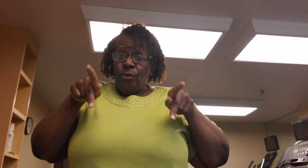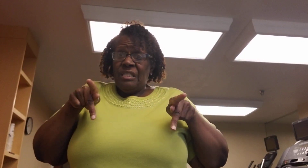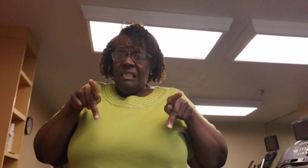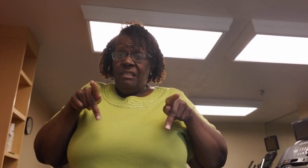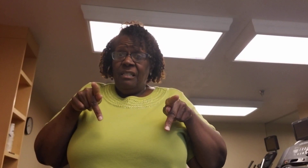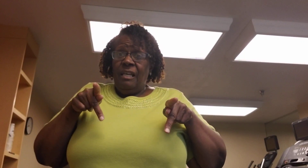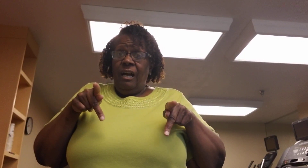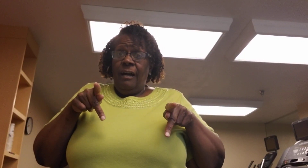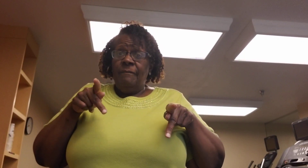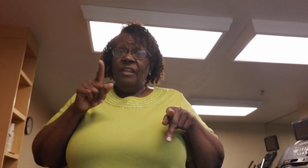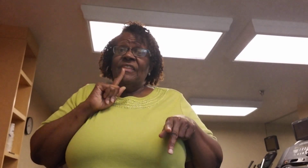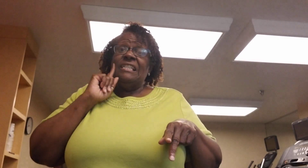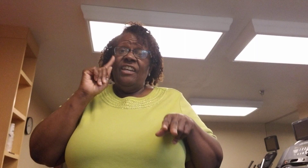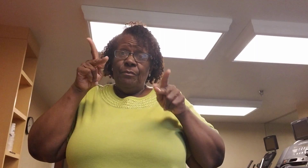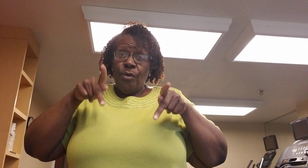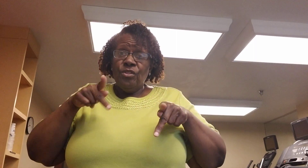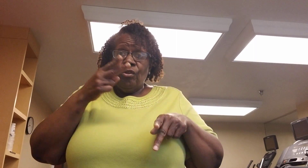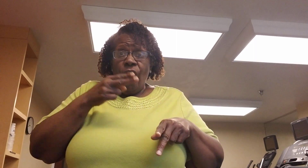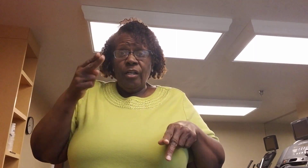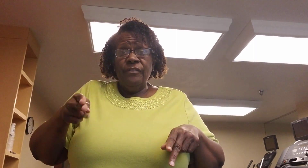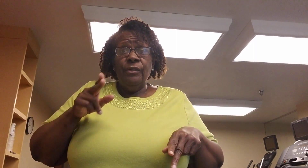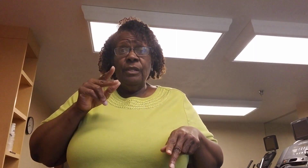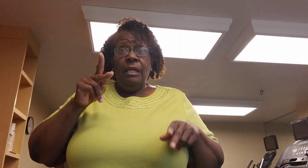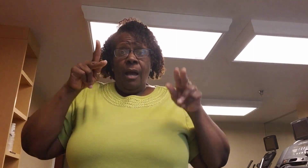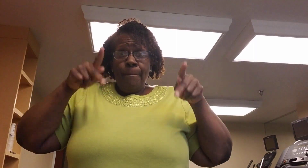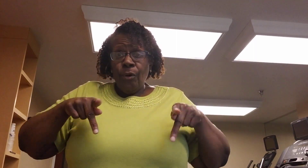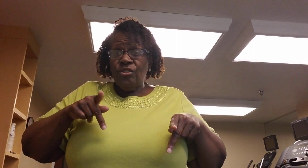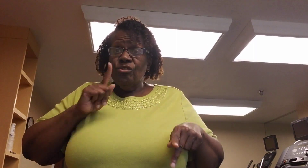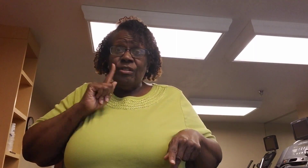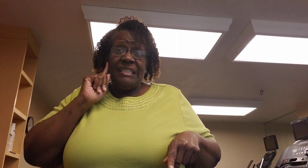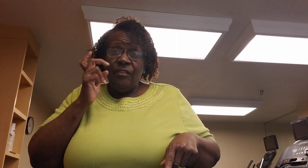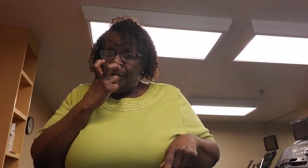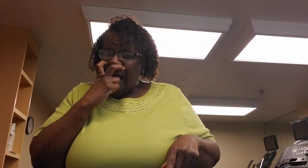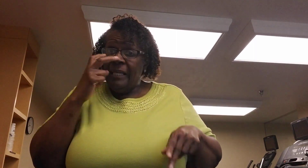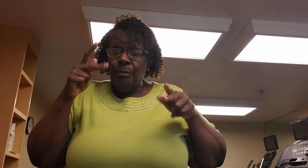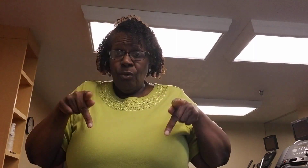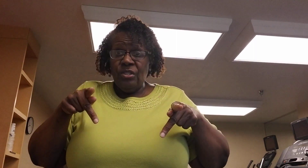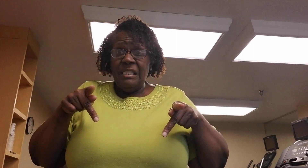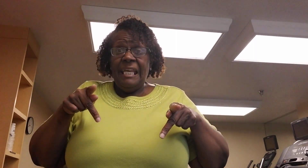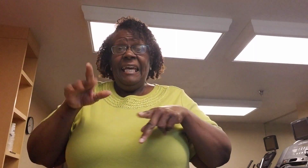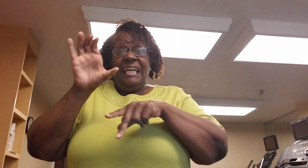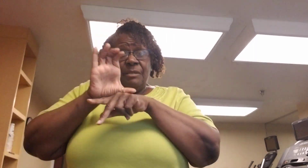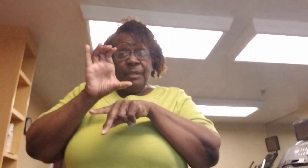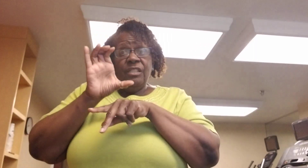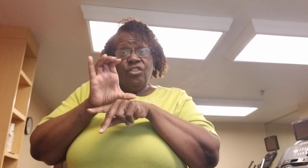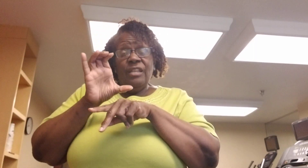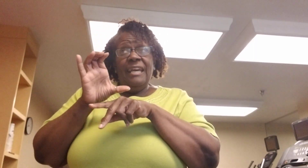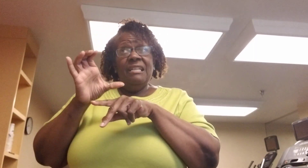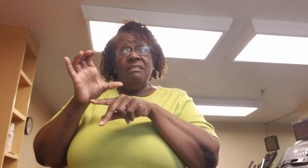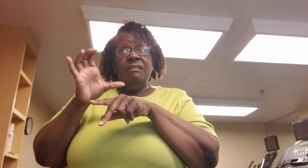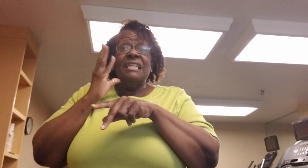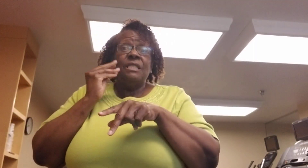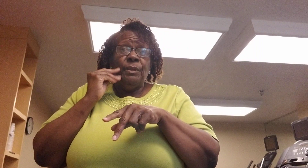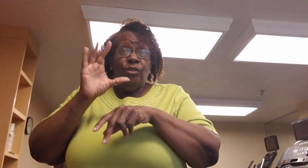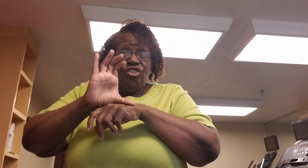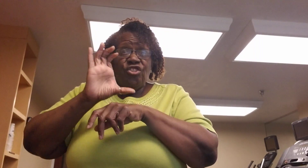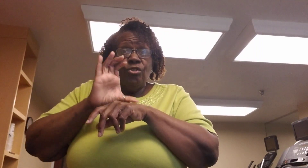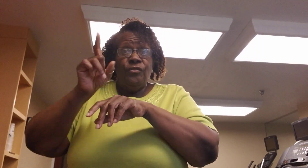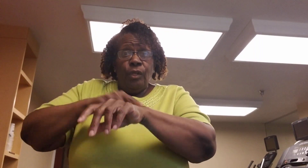person, if that deaf person or hard of hearing person or deaf blind person has been in the, has experienced church for a